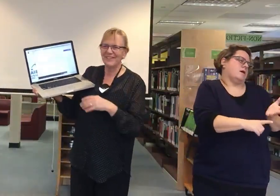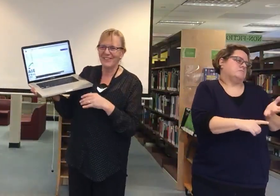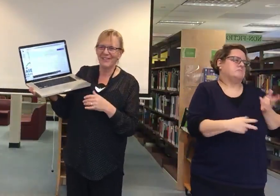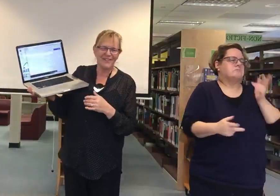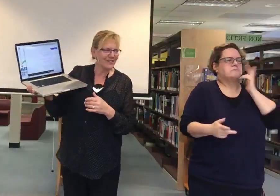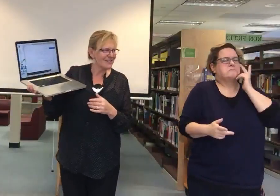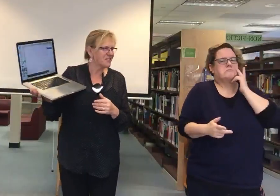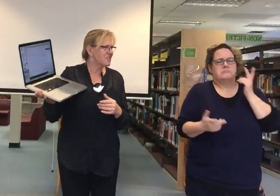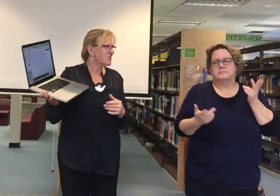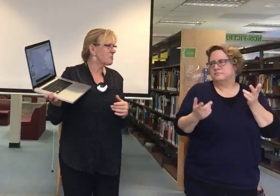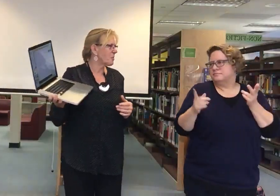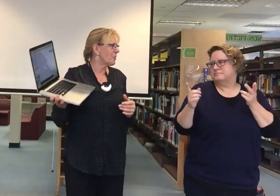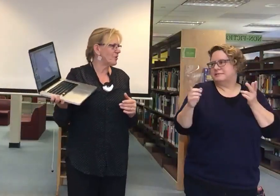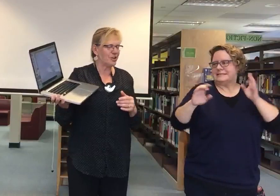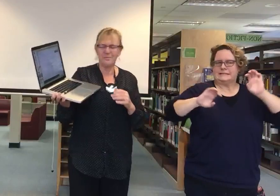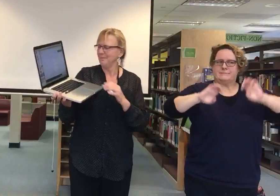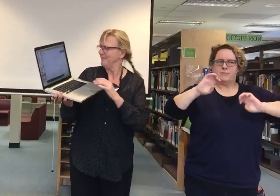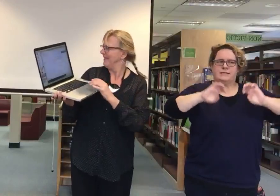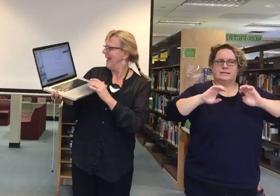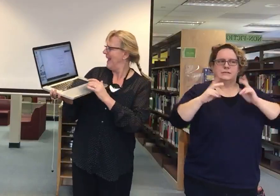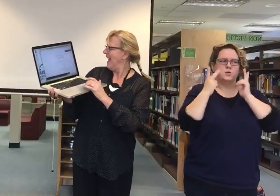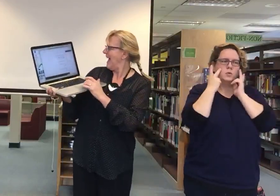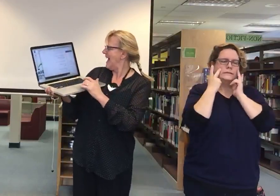see. So this is an experiment.